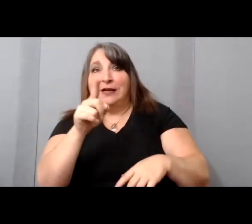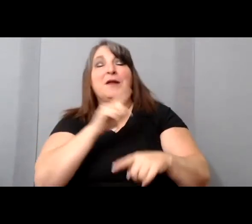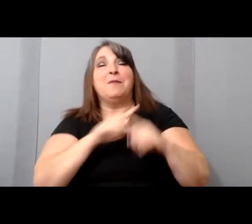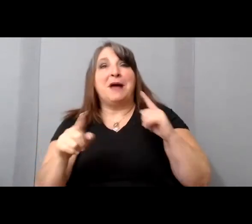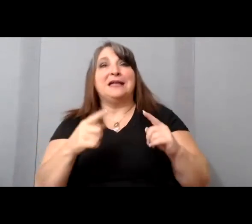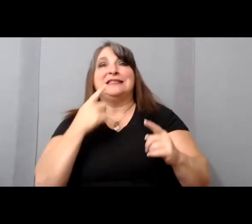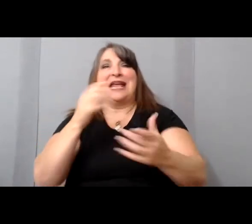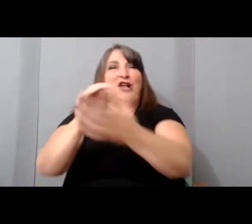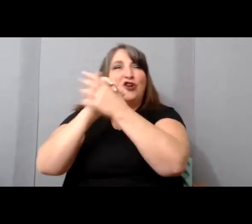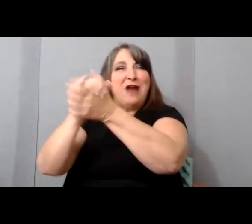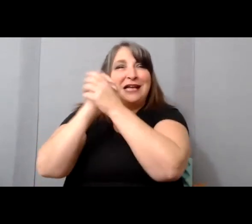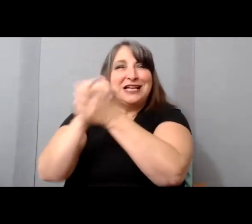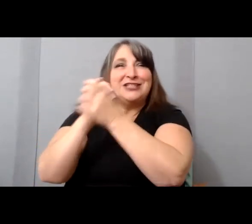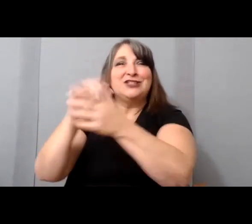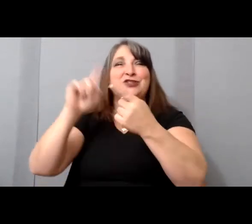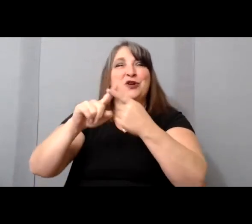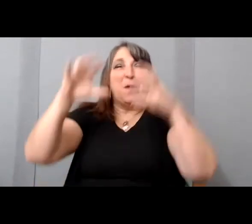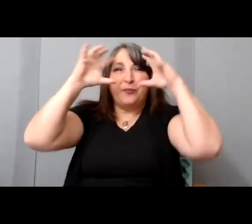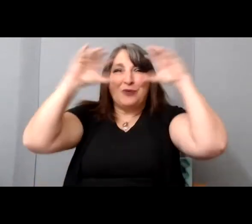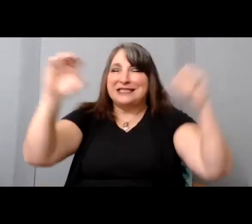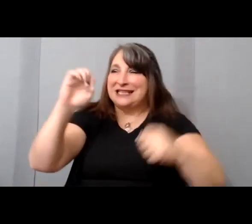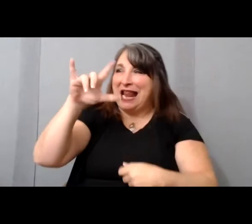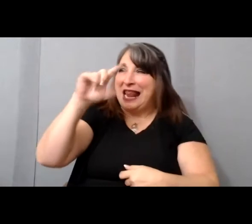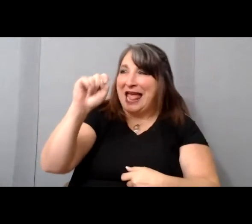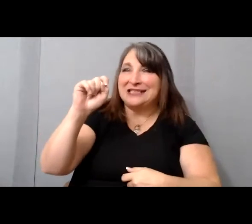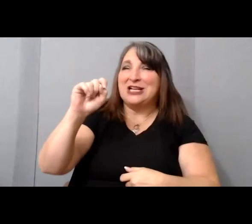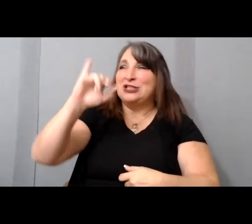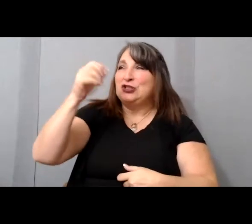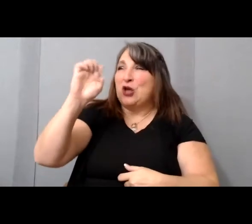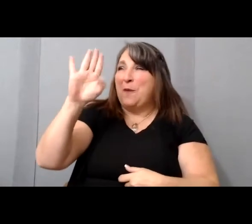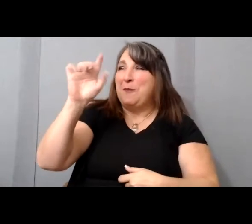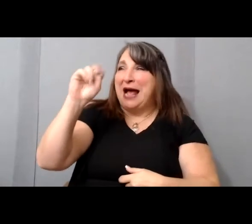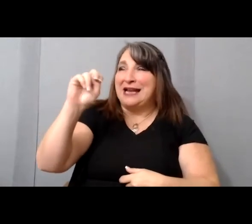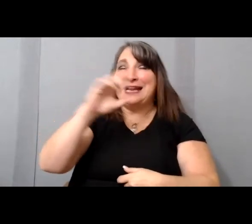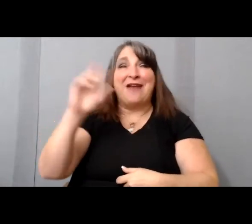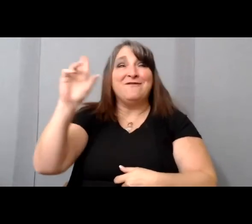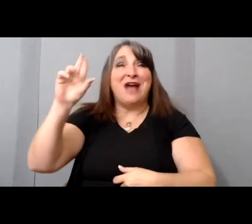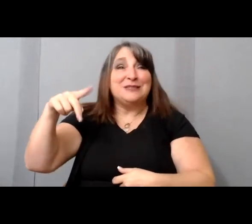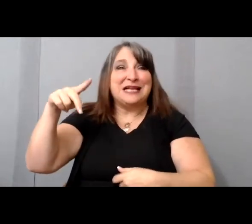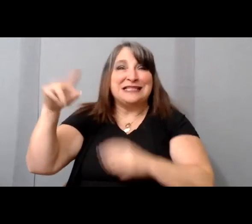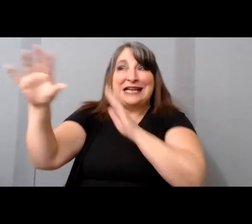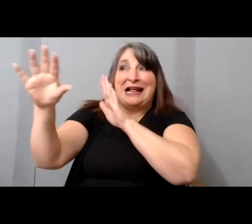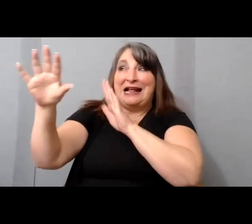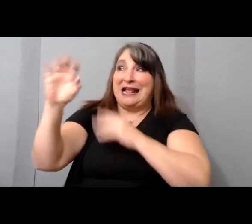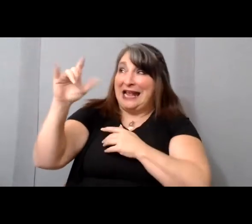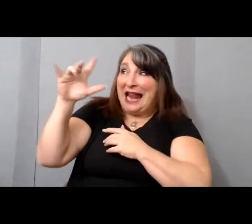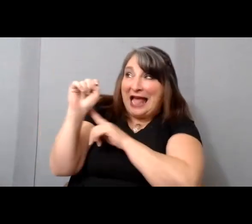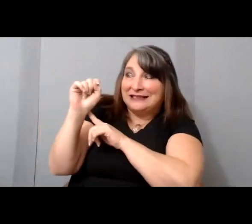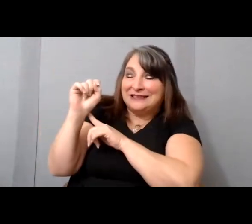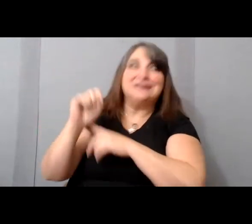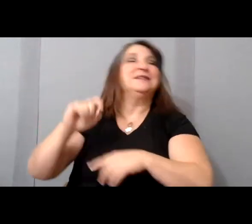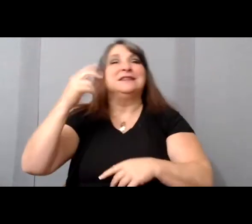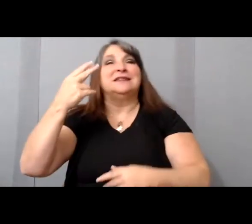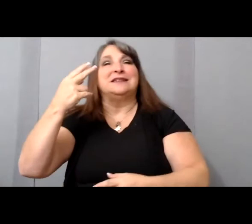congratulations to President-elect Joe Biden and Vice President-elect Kamala Harris. I have high hopes that we can build back the foundation of our country. And